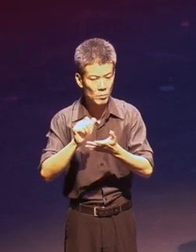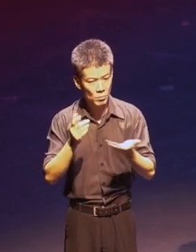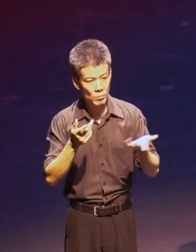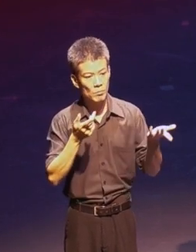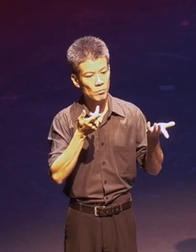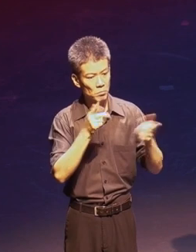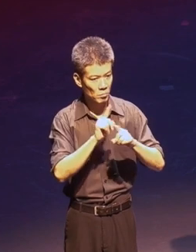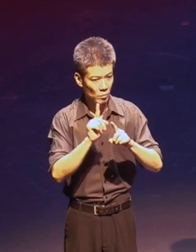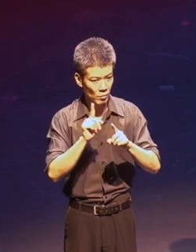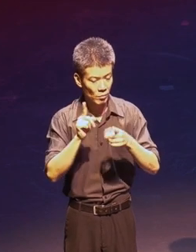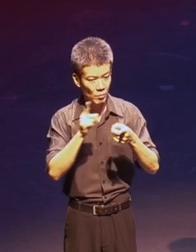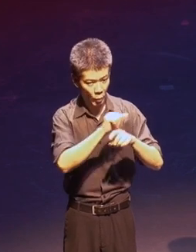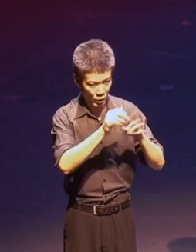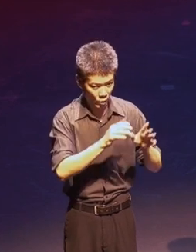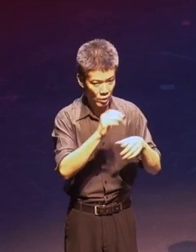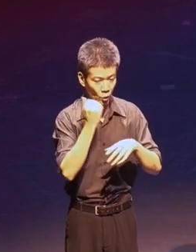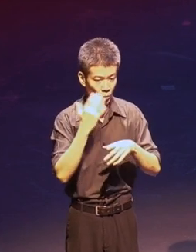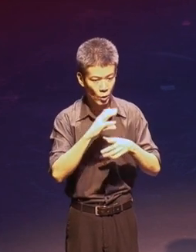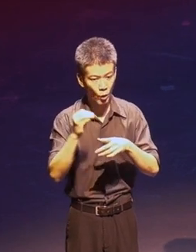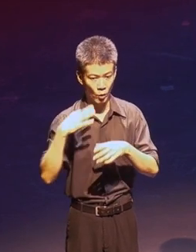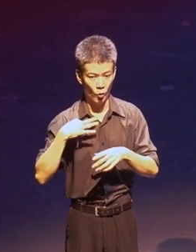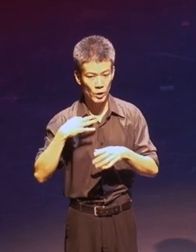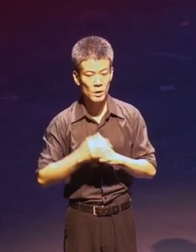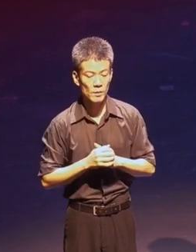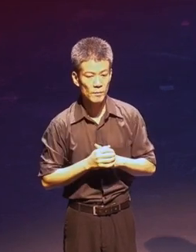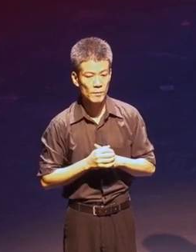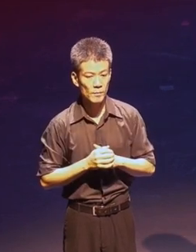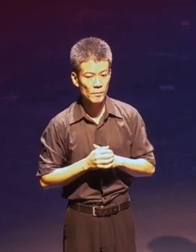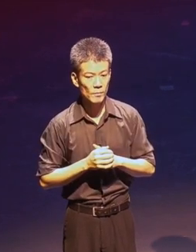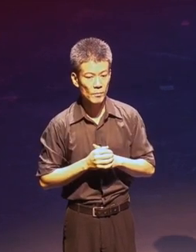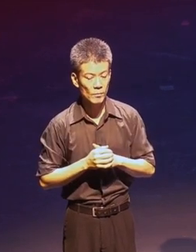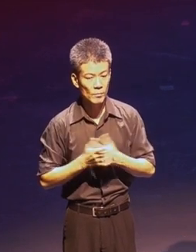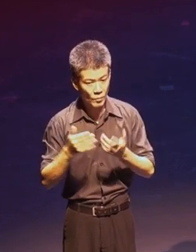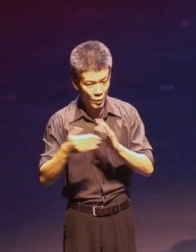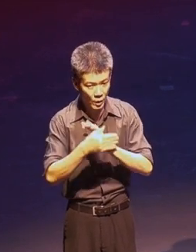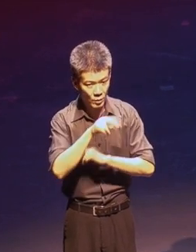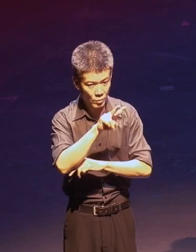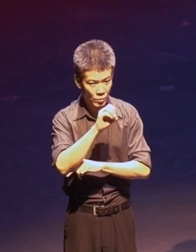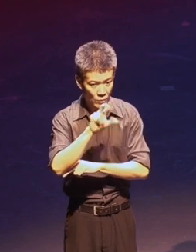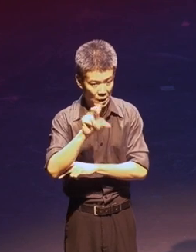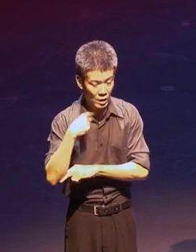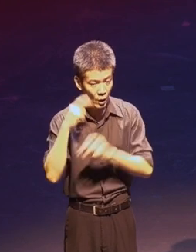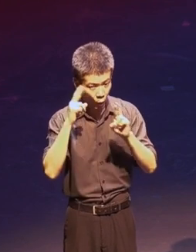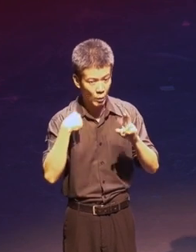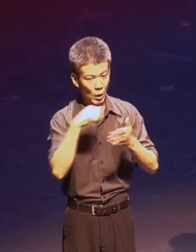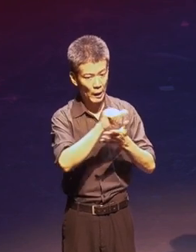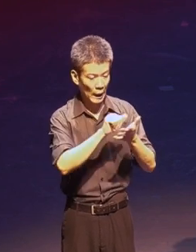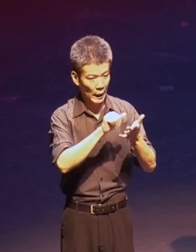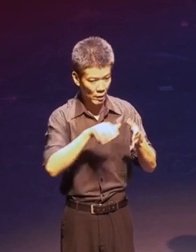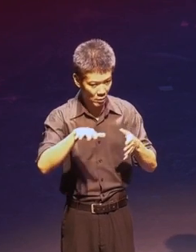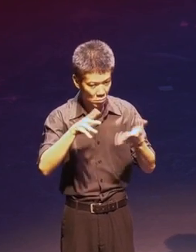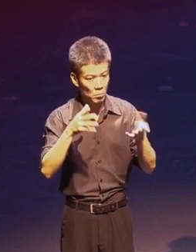as consumers, practitioners, or even volunteers. By 2030, I hope that our arts landscape